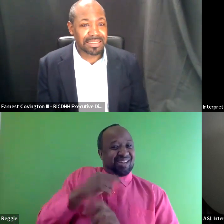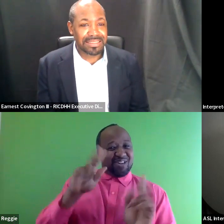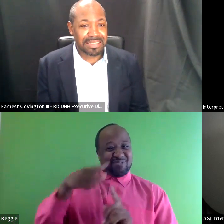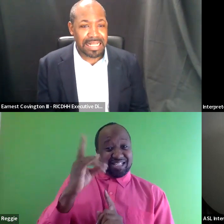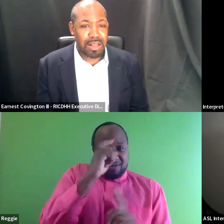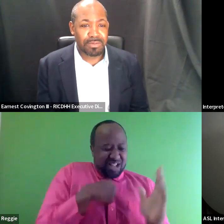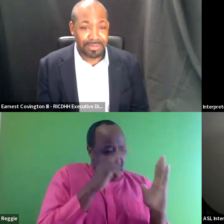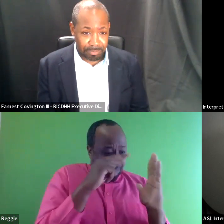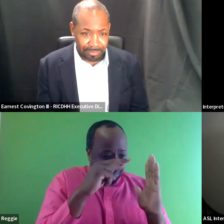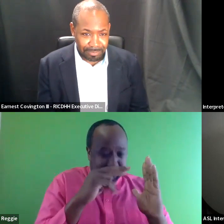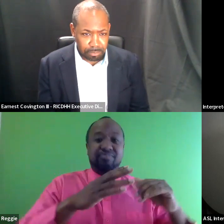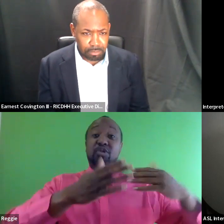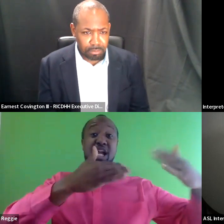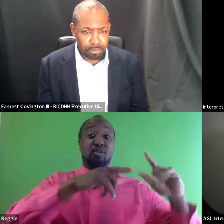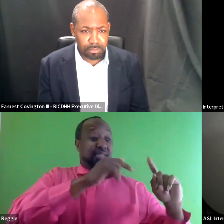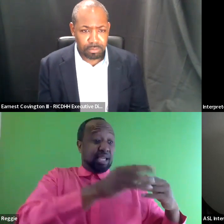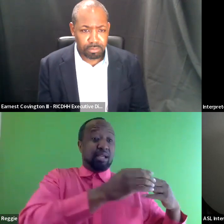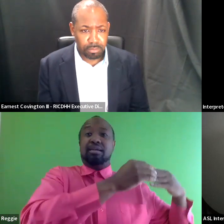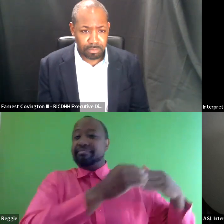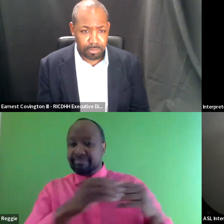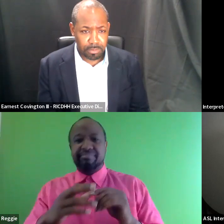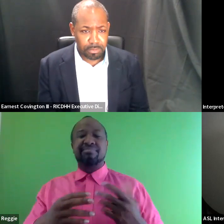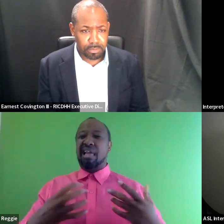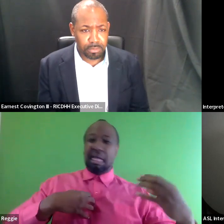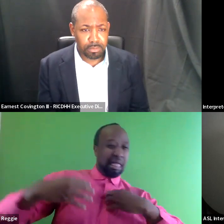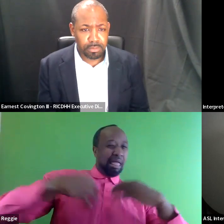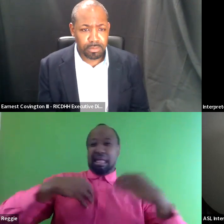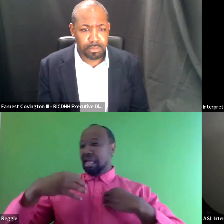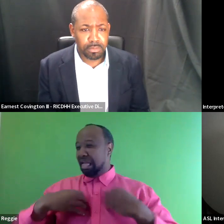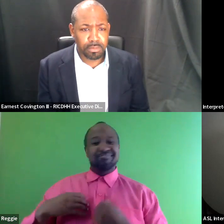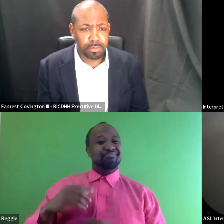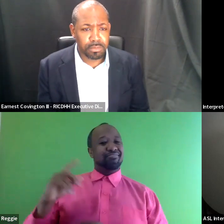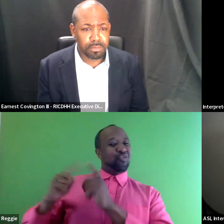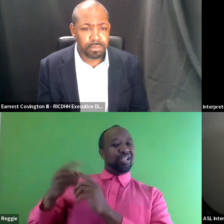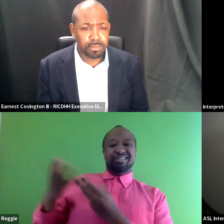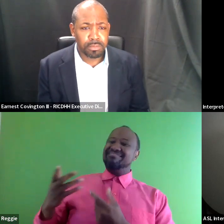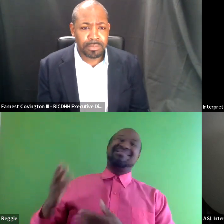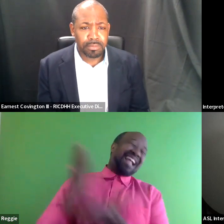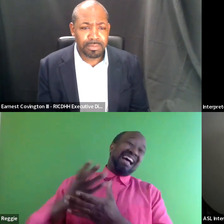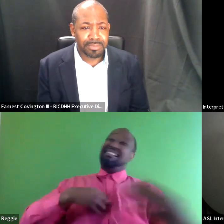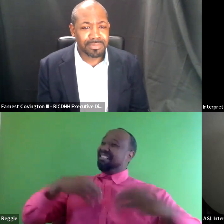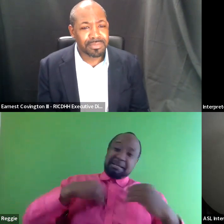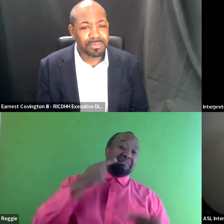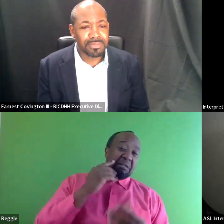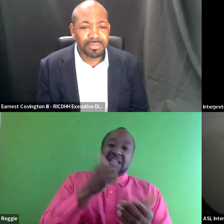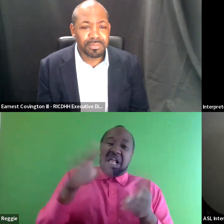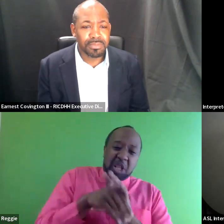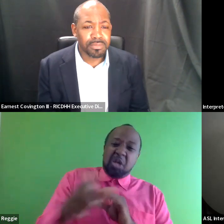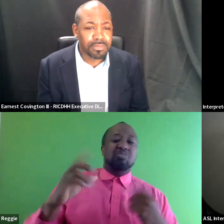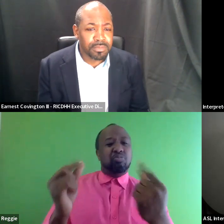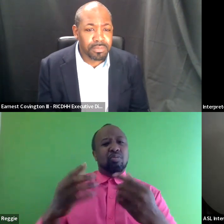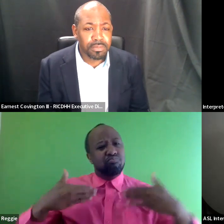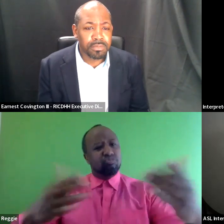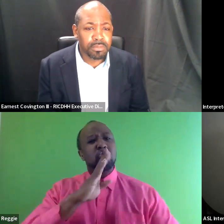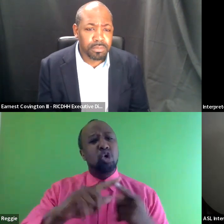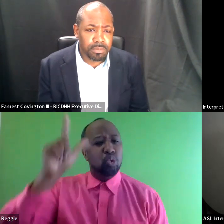That means I could pursue a PhD. Of course I could. Look at all this reading I just did. So that sort of led to, me